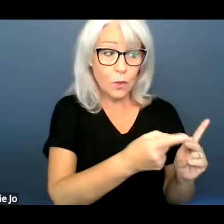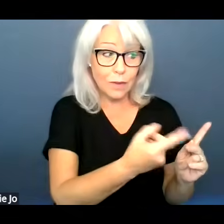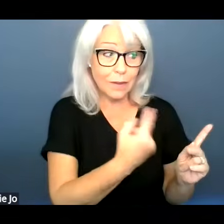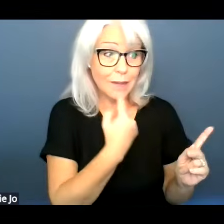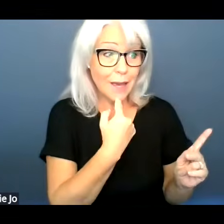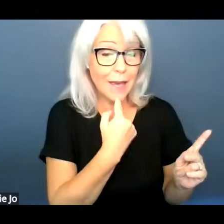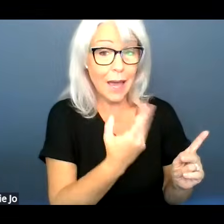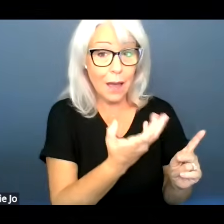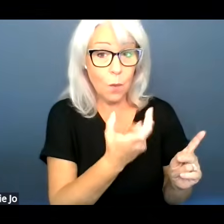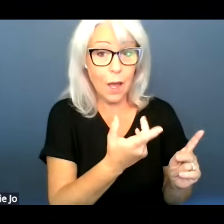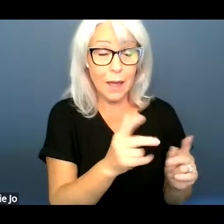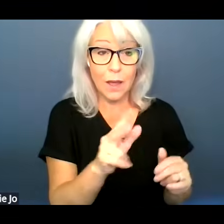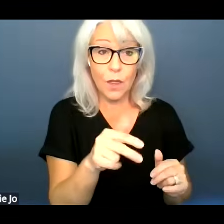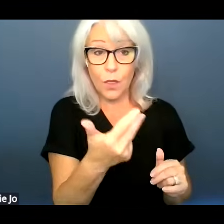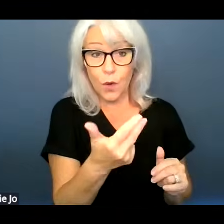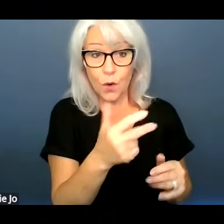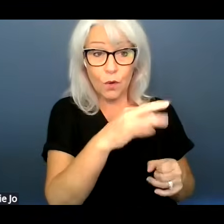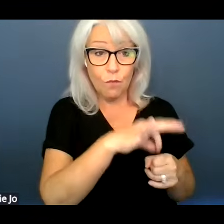have a third choice.